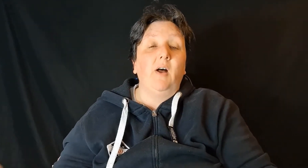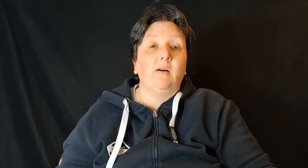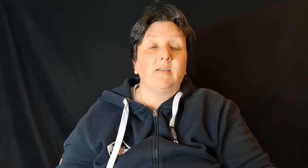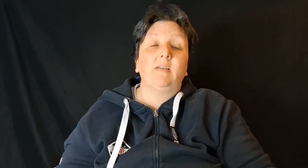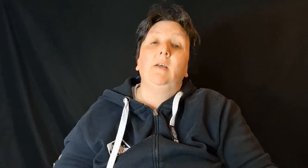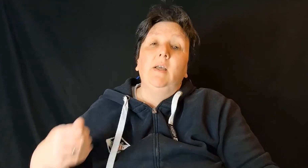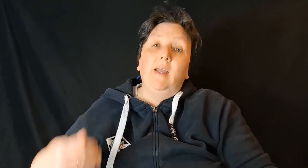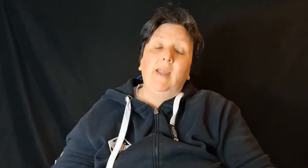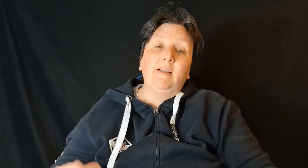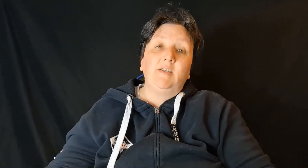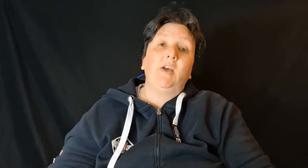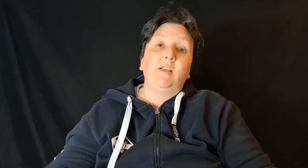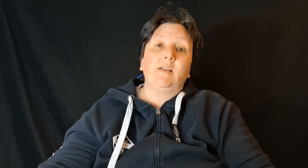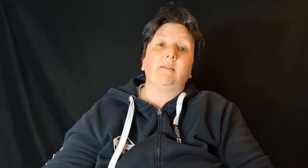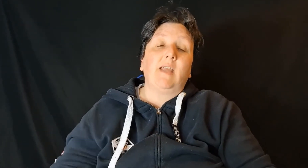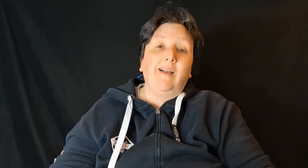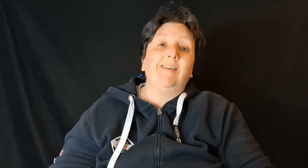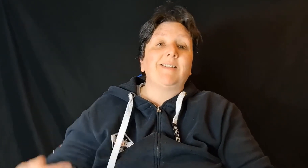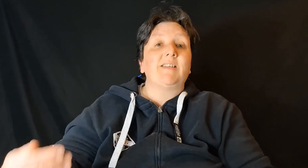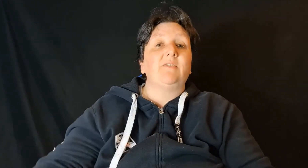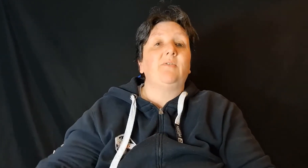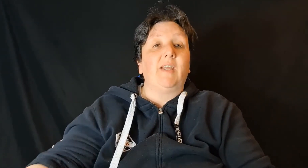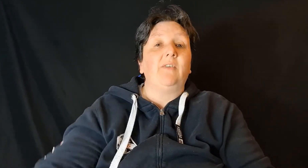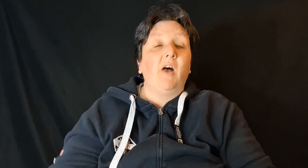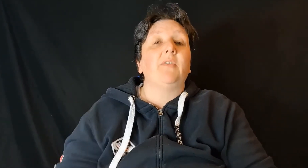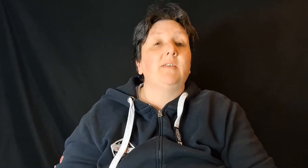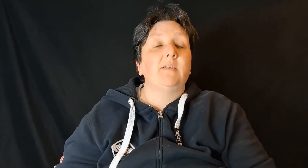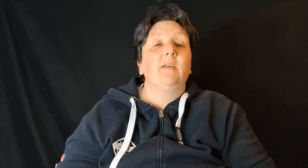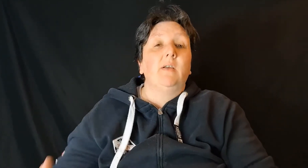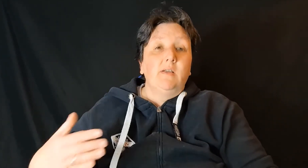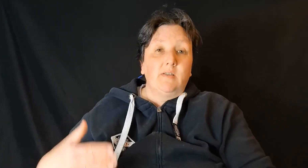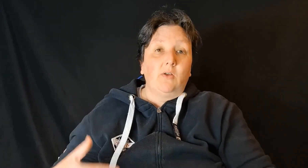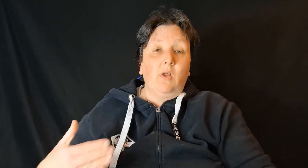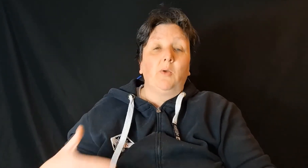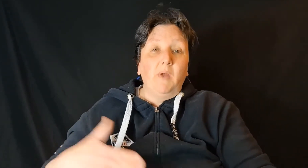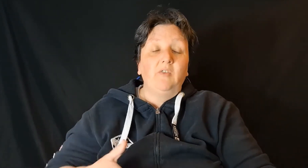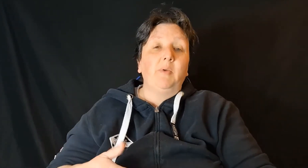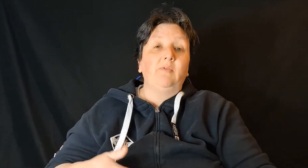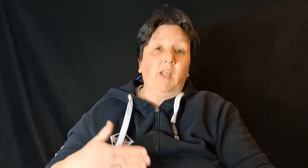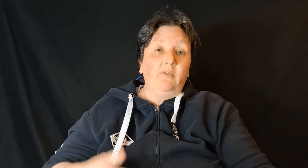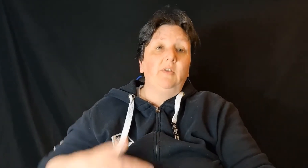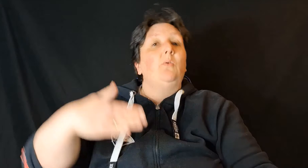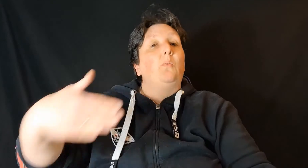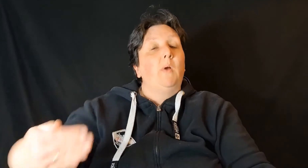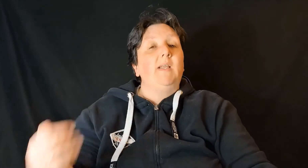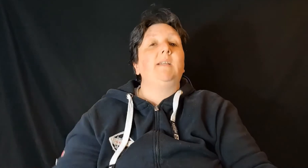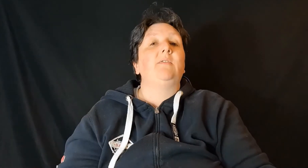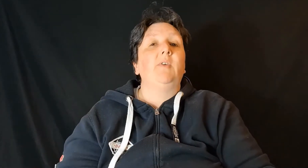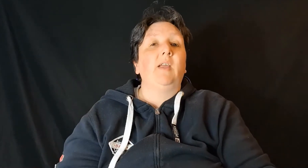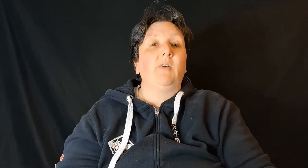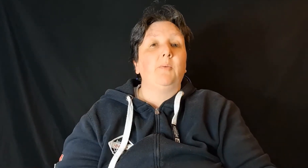us. He in turn is asking us to forgive others. So like we have been forgiven, we need to forgive other